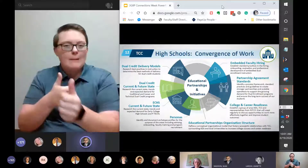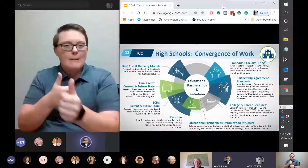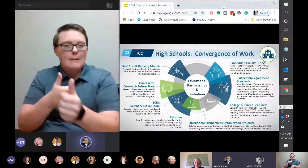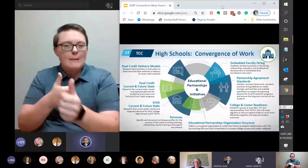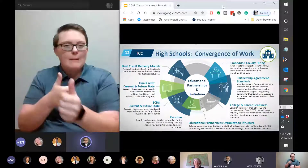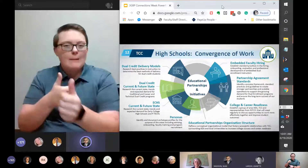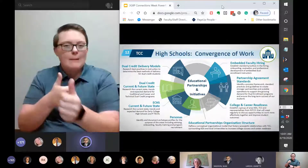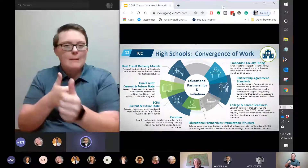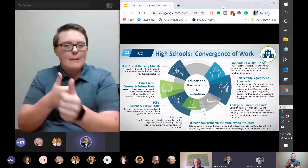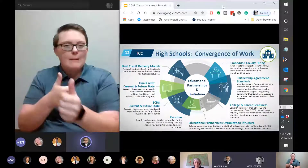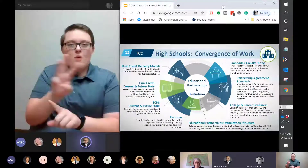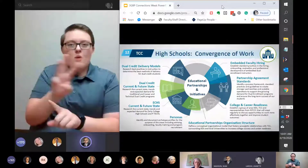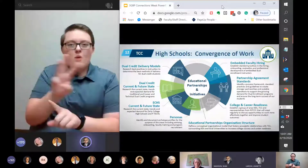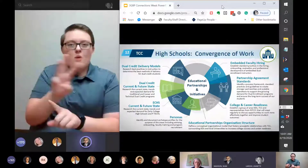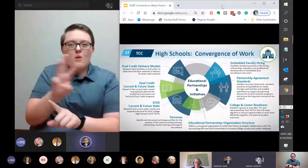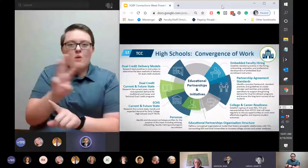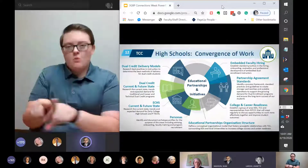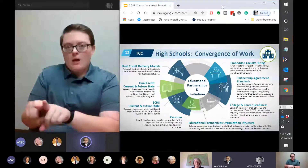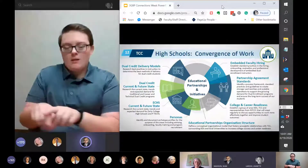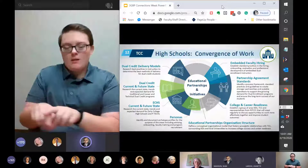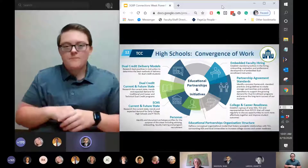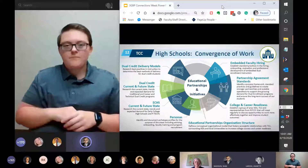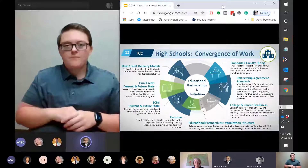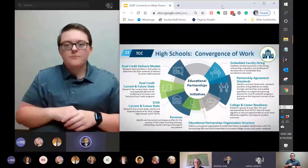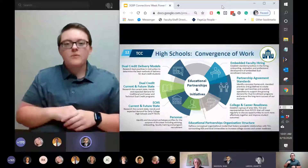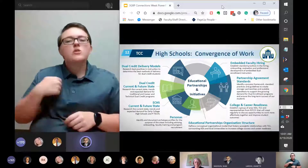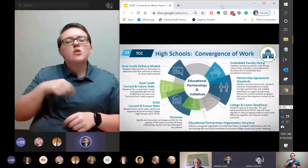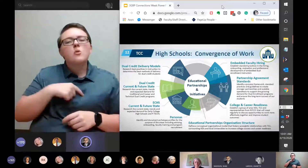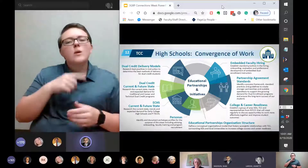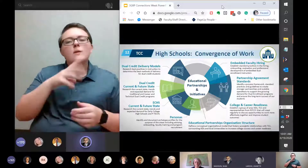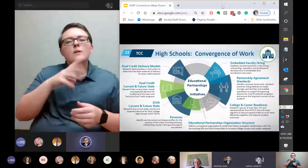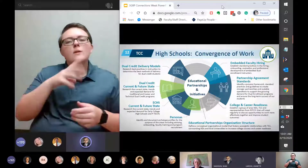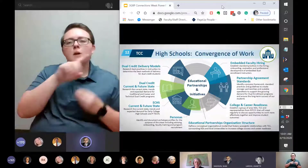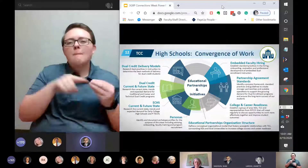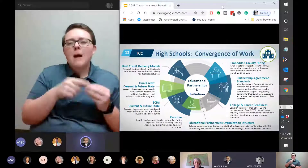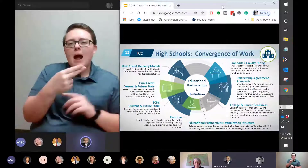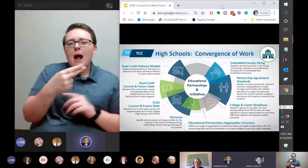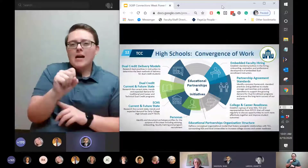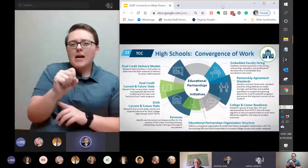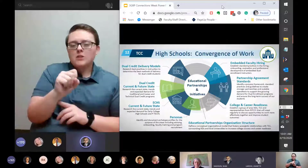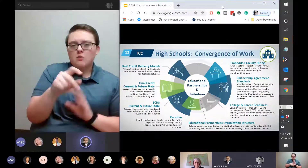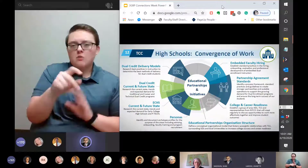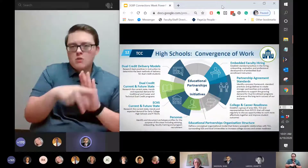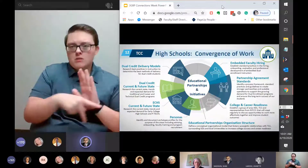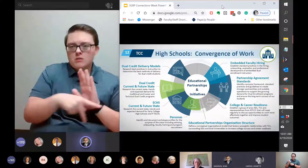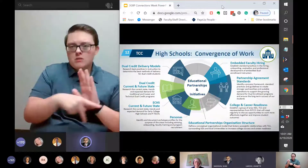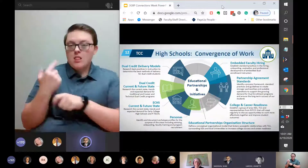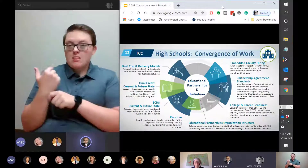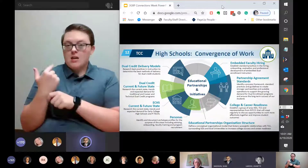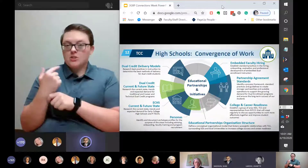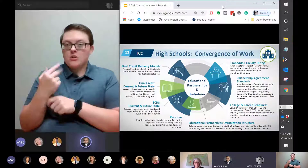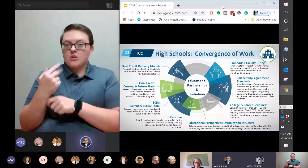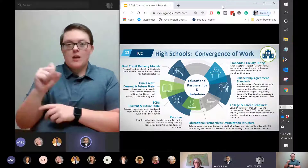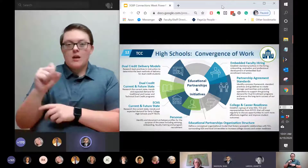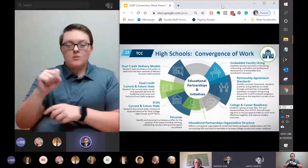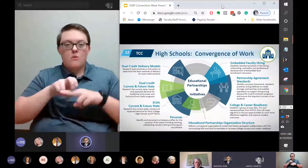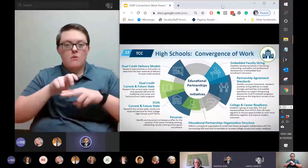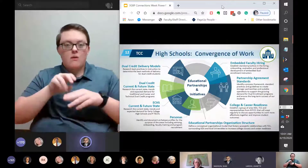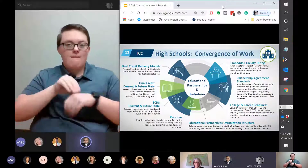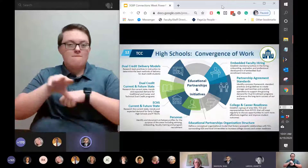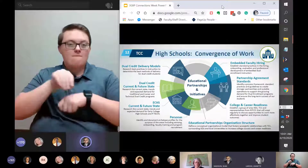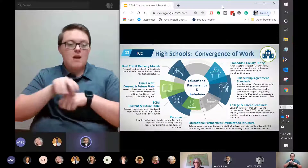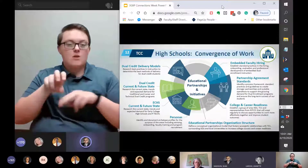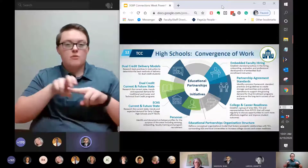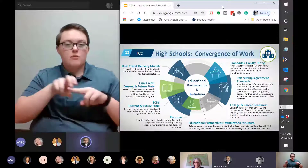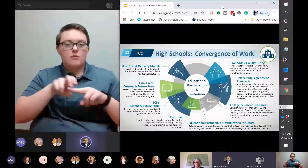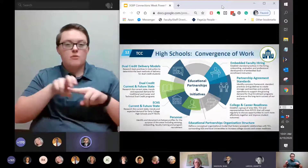well. So as we talk about the high school's principal, over the last year, the high school's advisory panel has identified